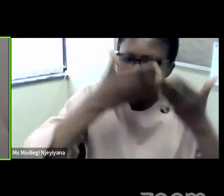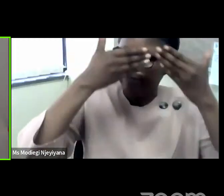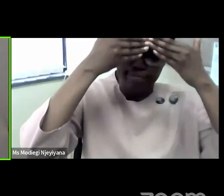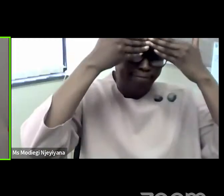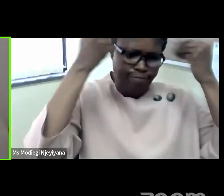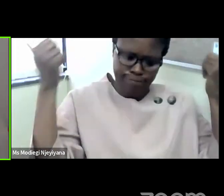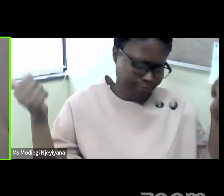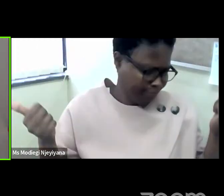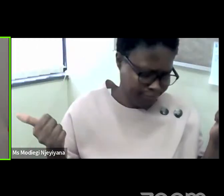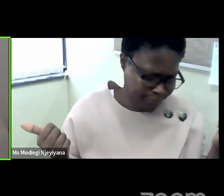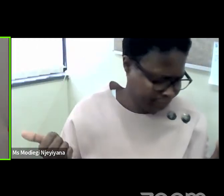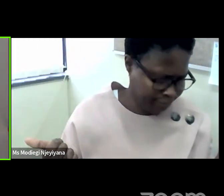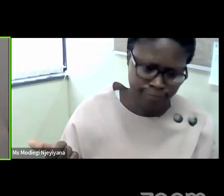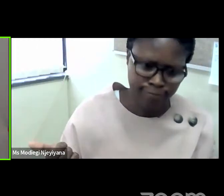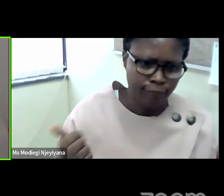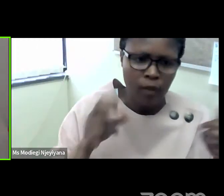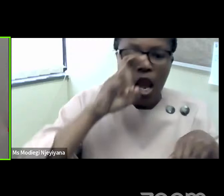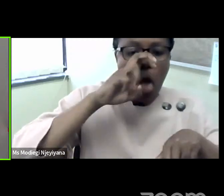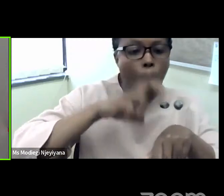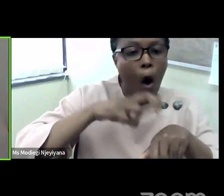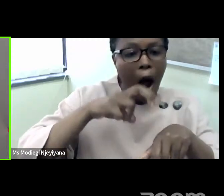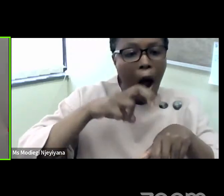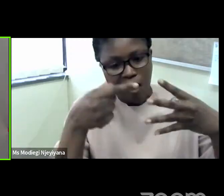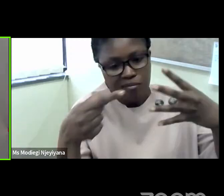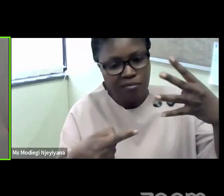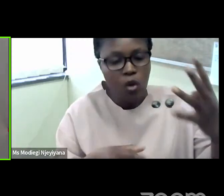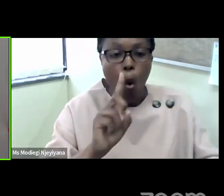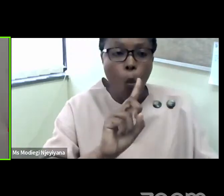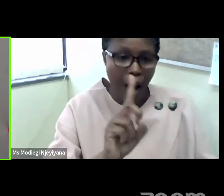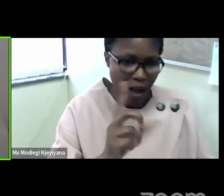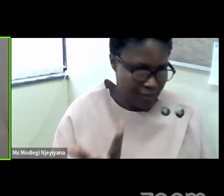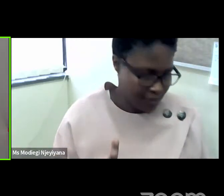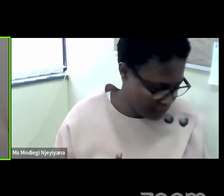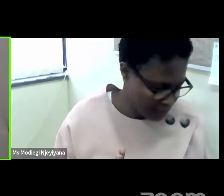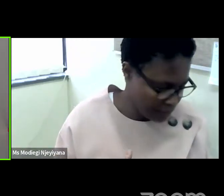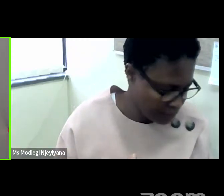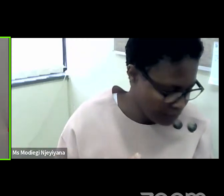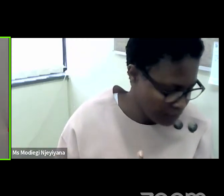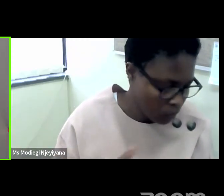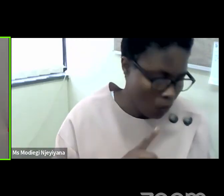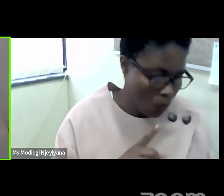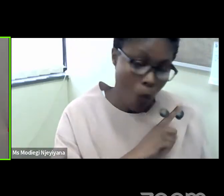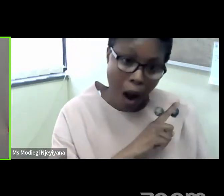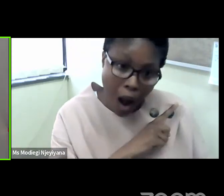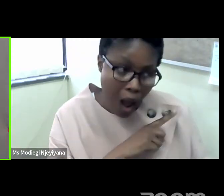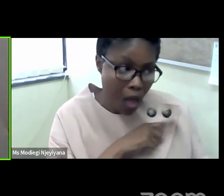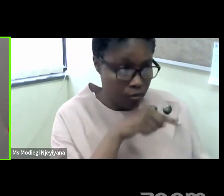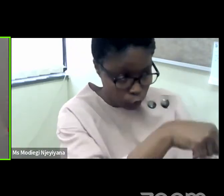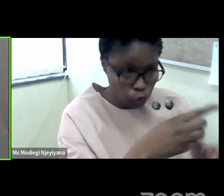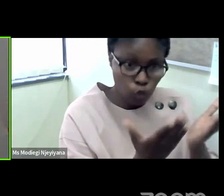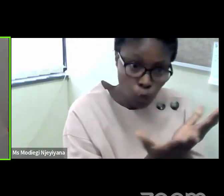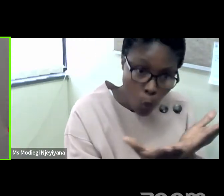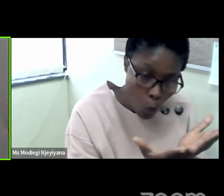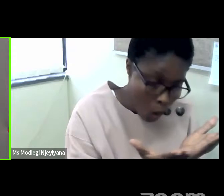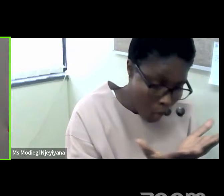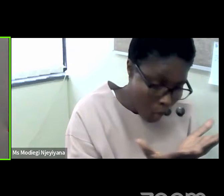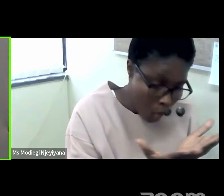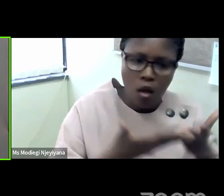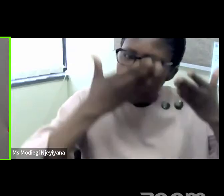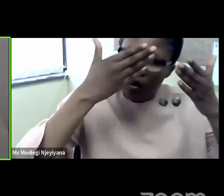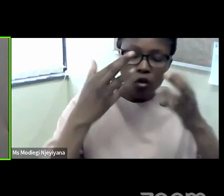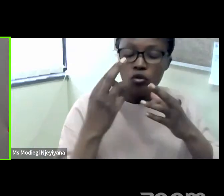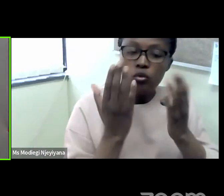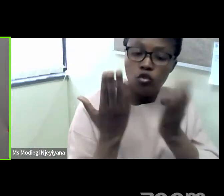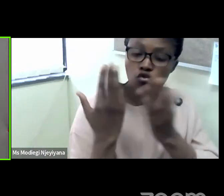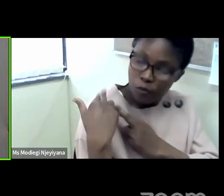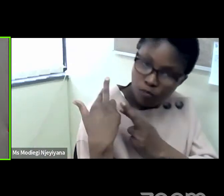It needs to start at the very beginning, when a deaf learner doesn't even know what requirements are